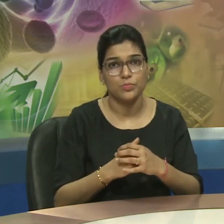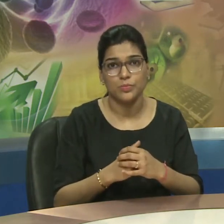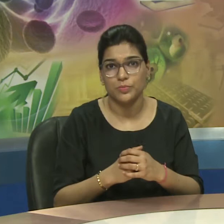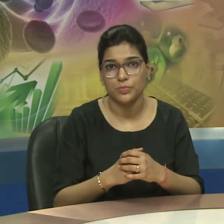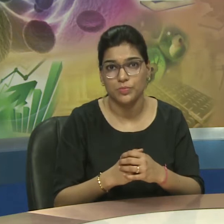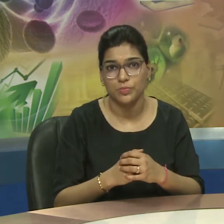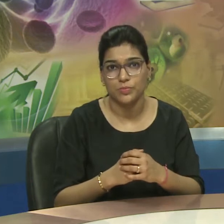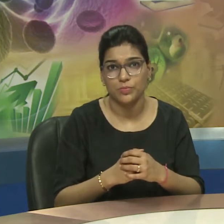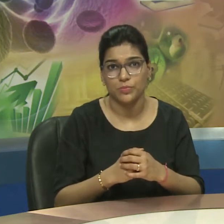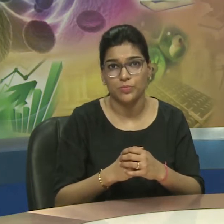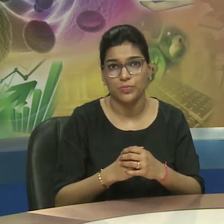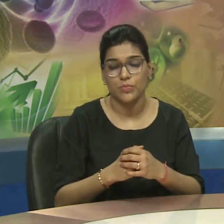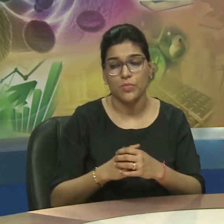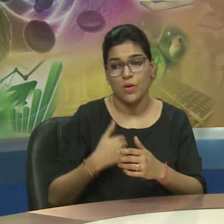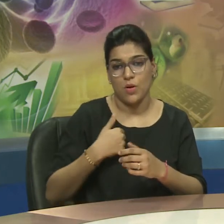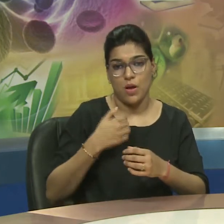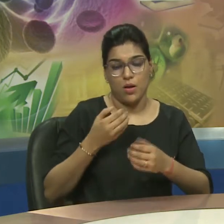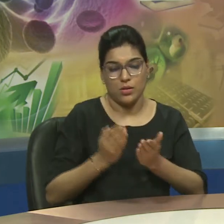is time policy.